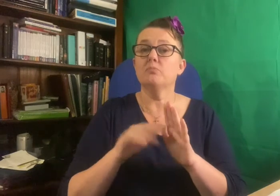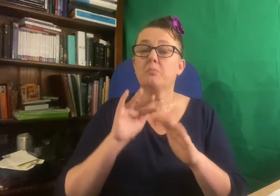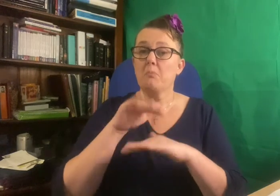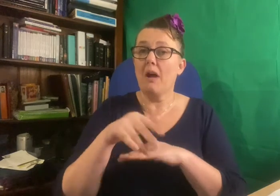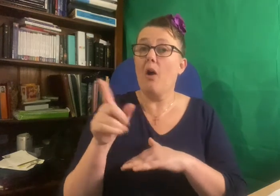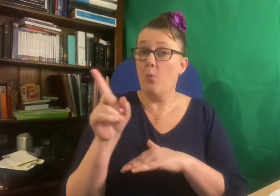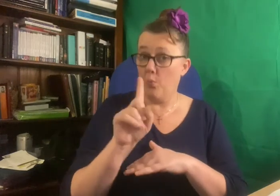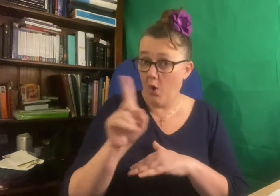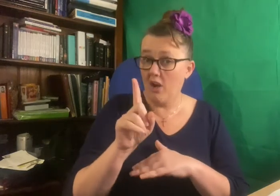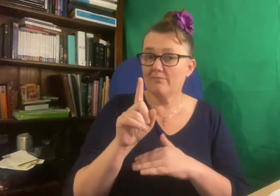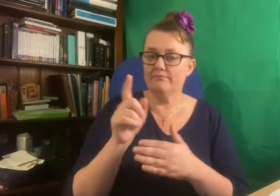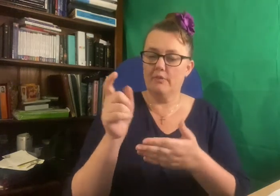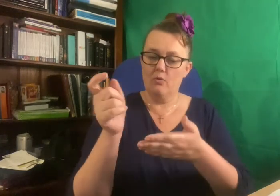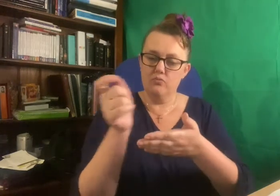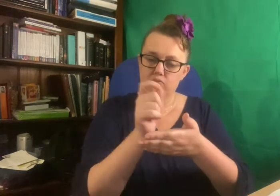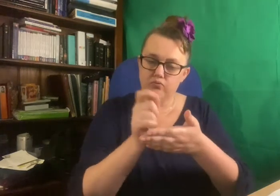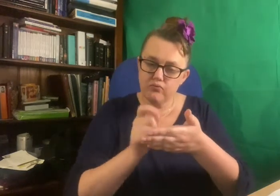video will be about